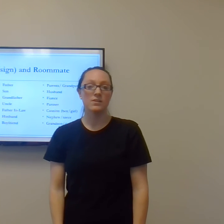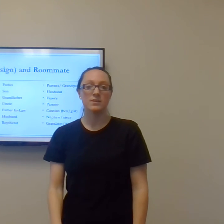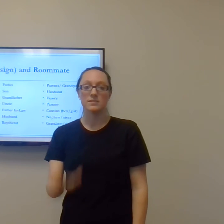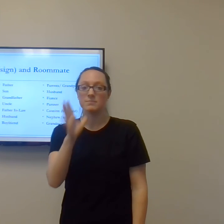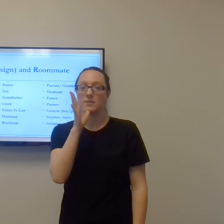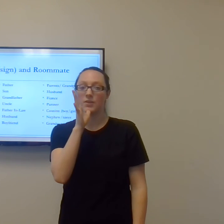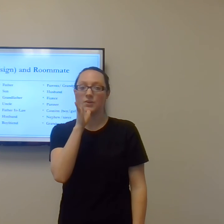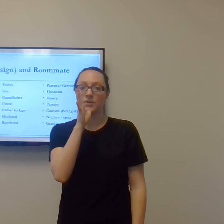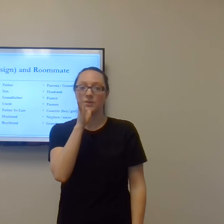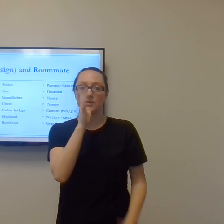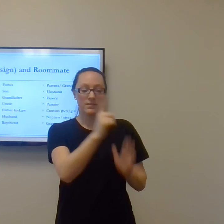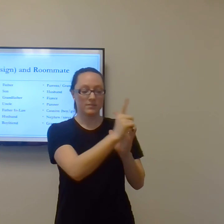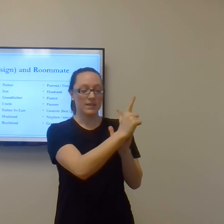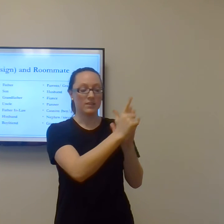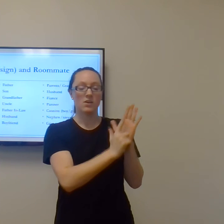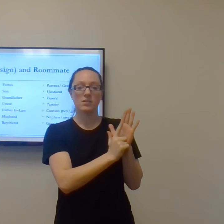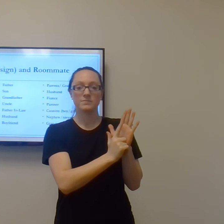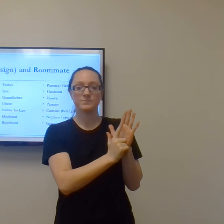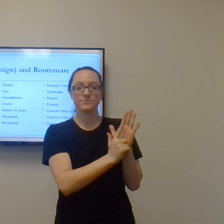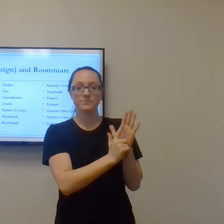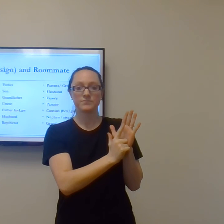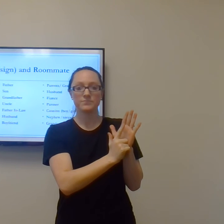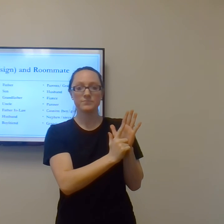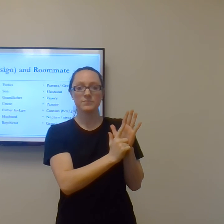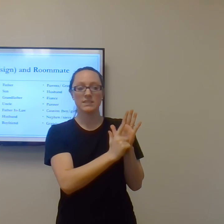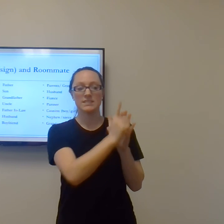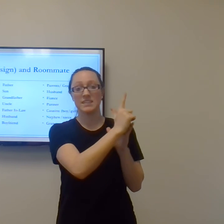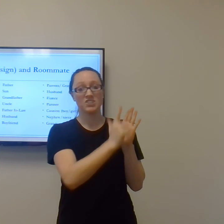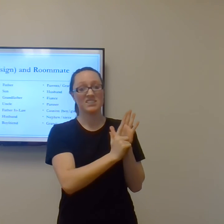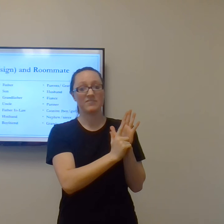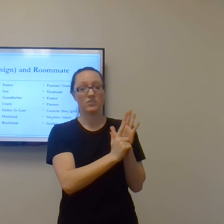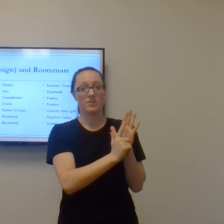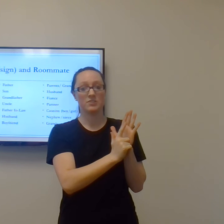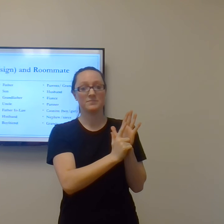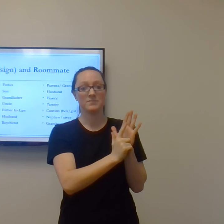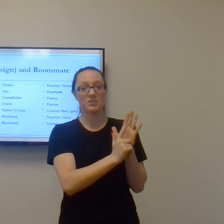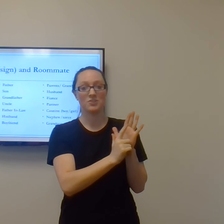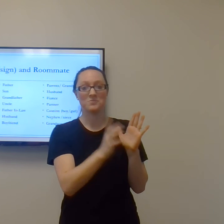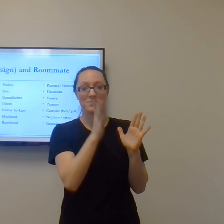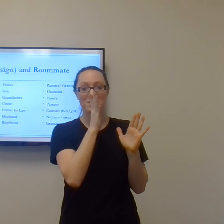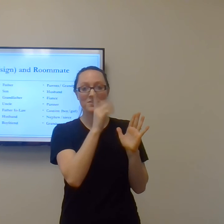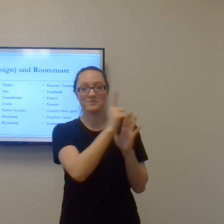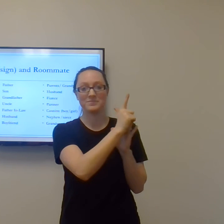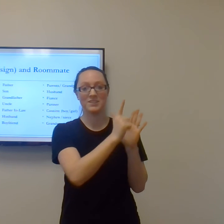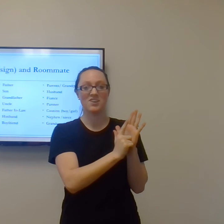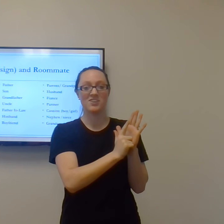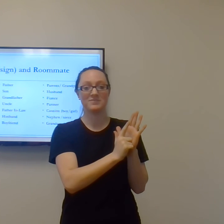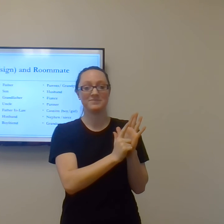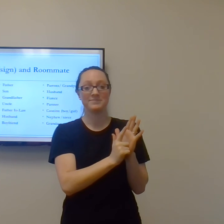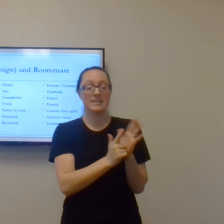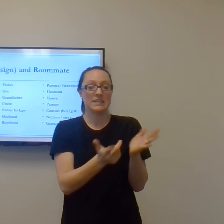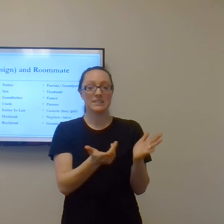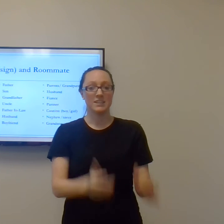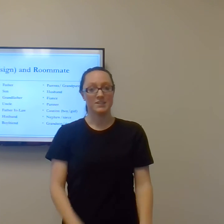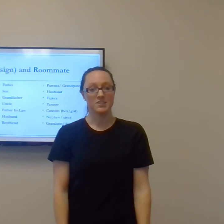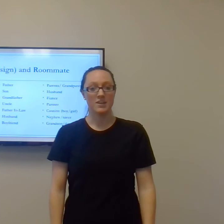Mother-in-law is mother-in-law. This is actually a sign for lawyer. So mother-in-law, that's just how they